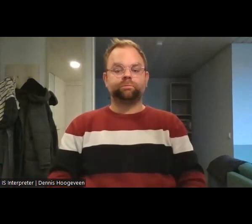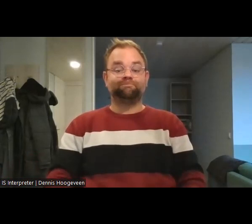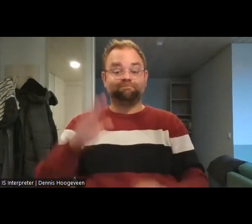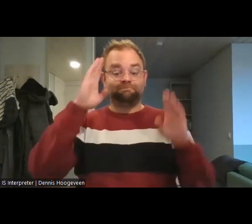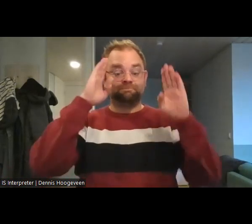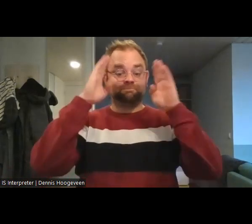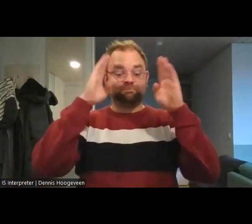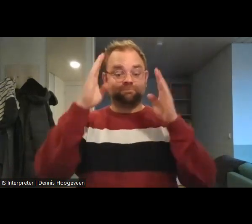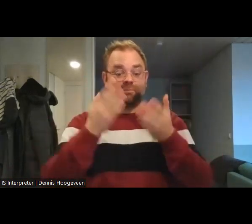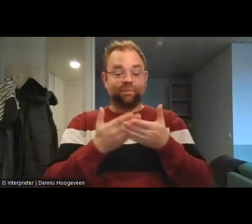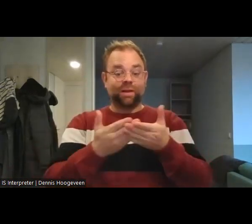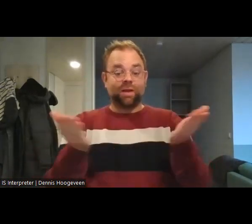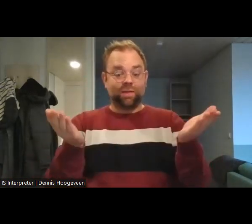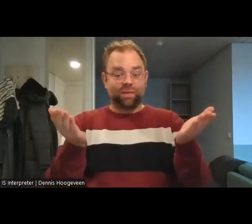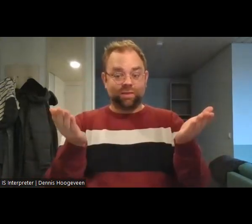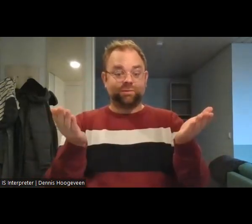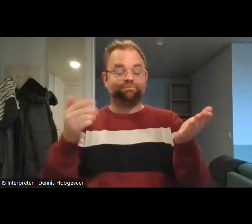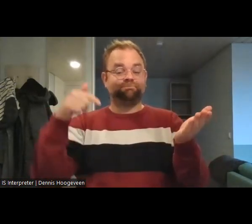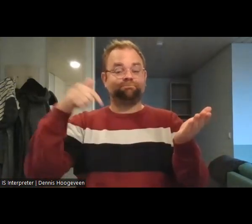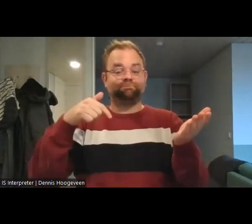hear me. I will